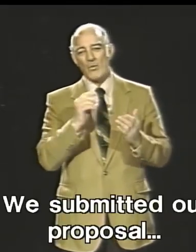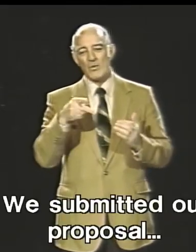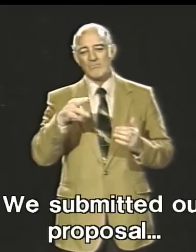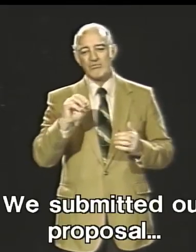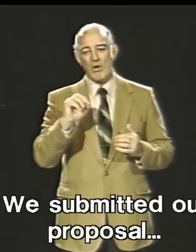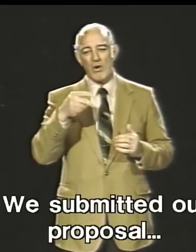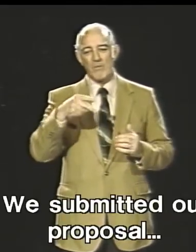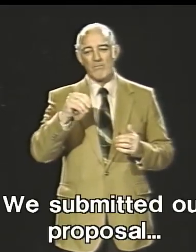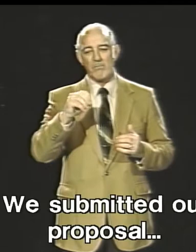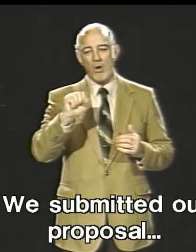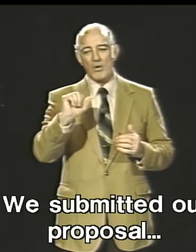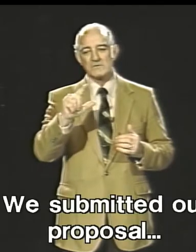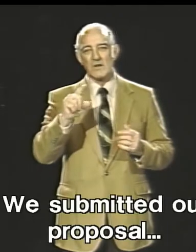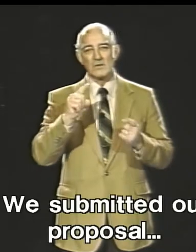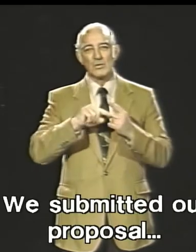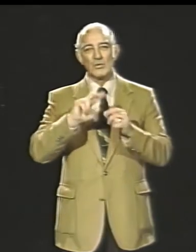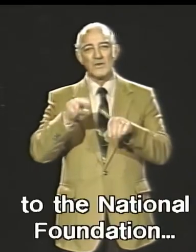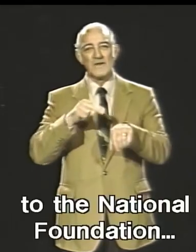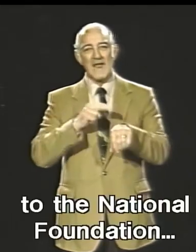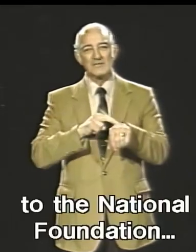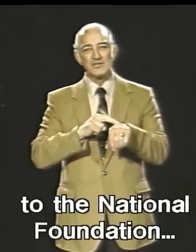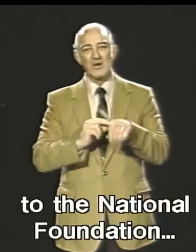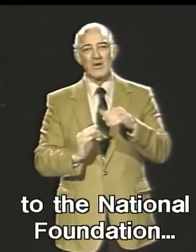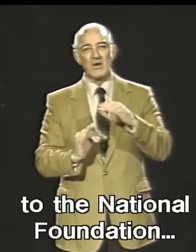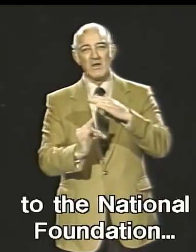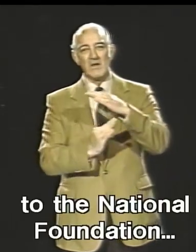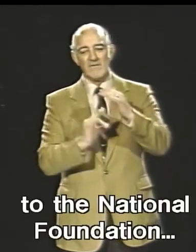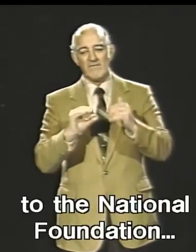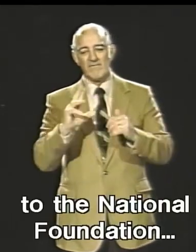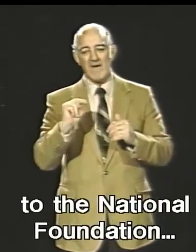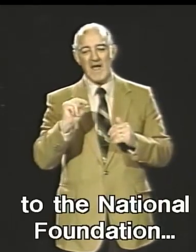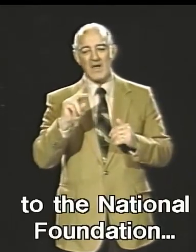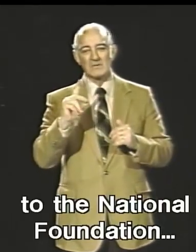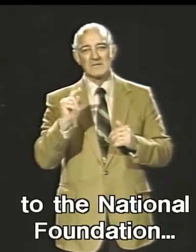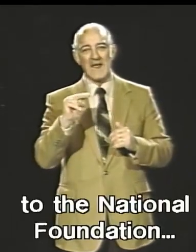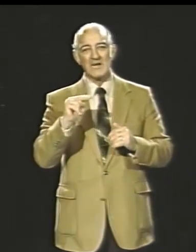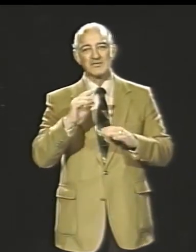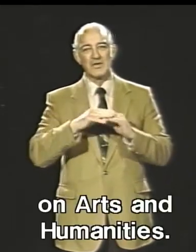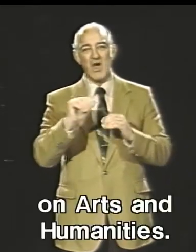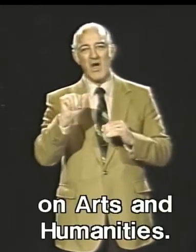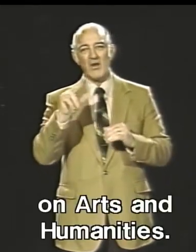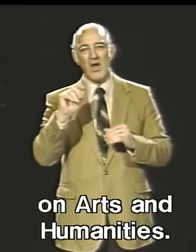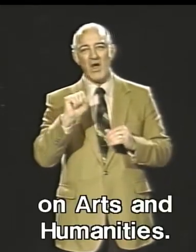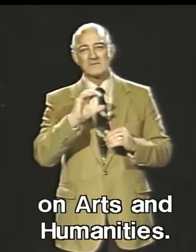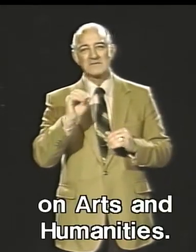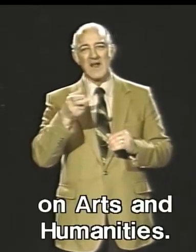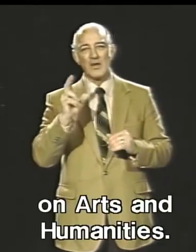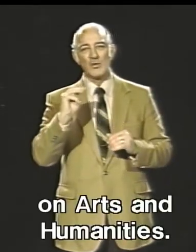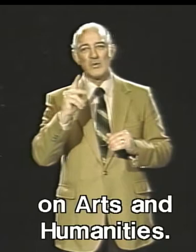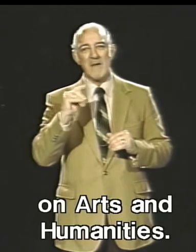We submitted our proposal to the National Foundation on Arts and